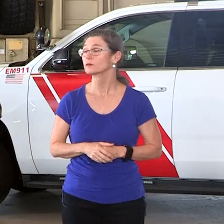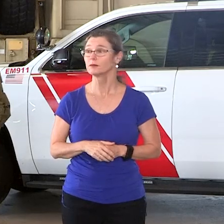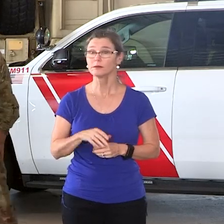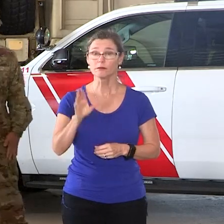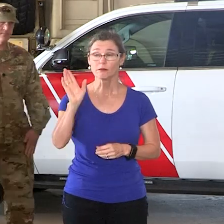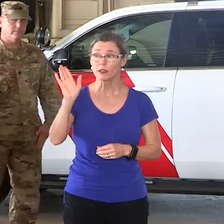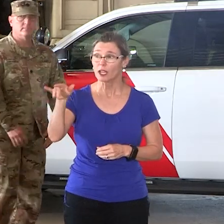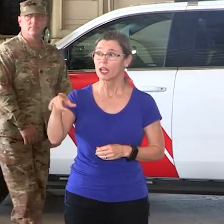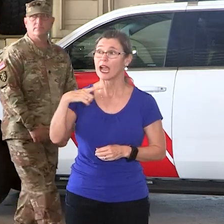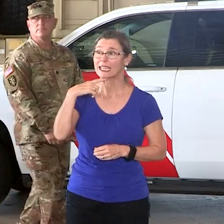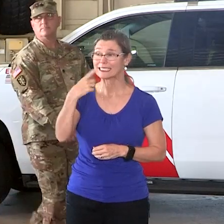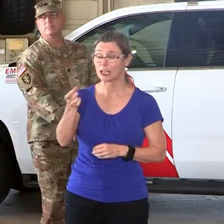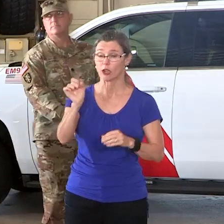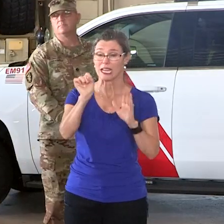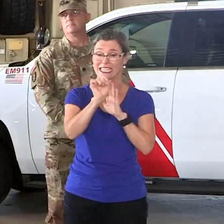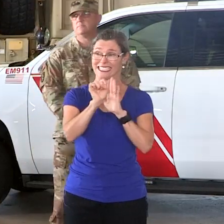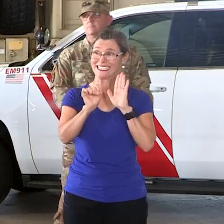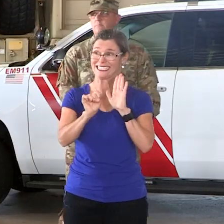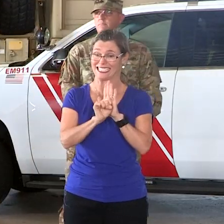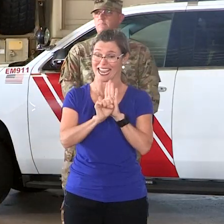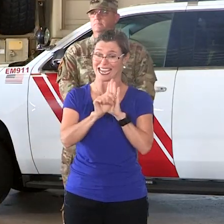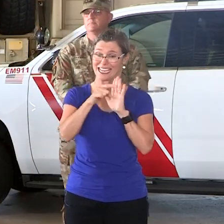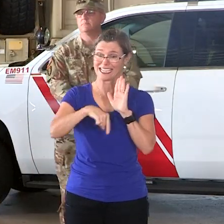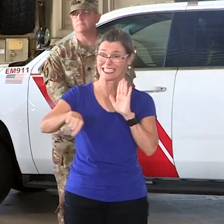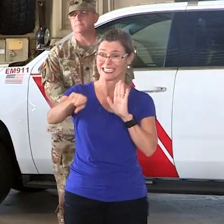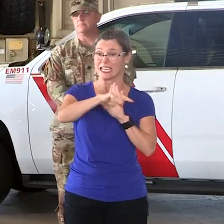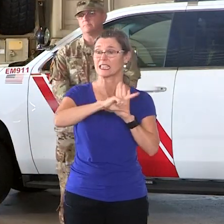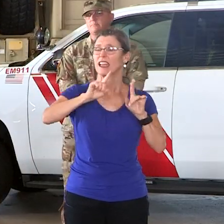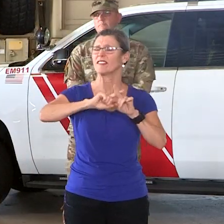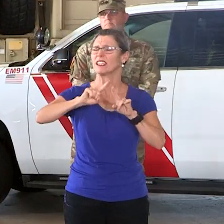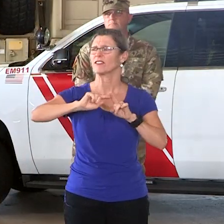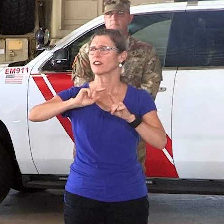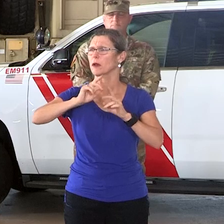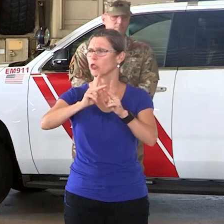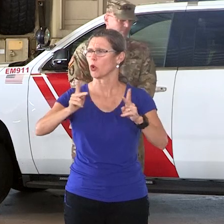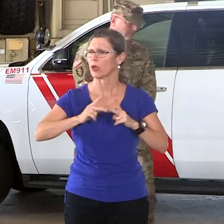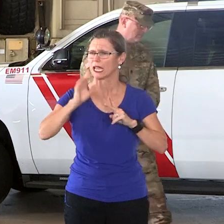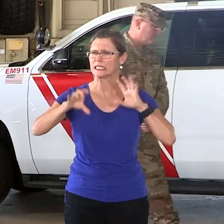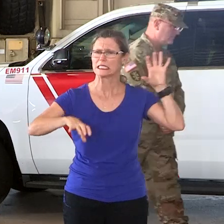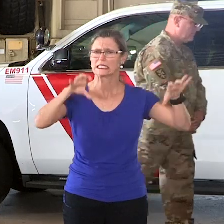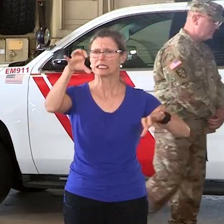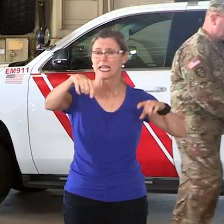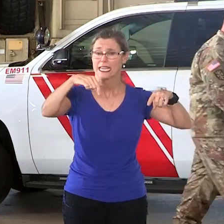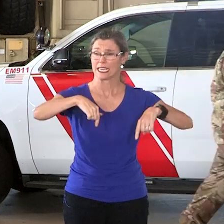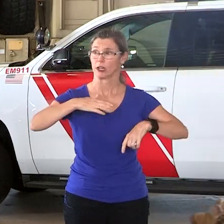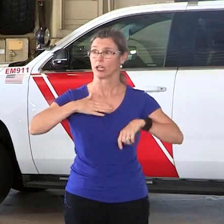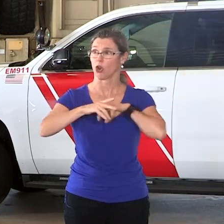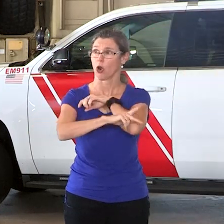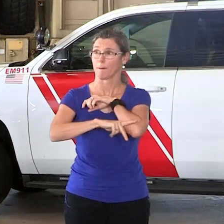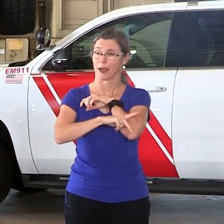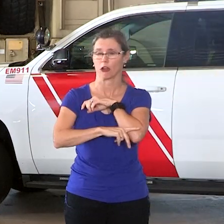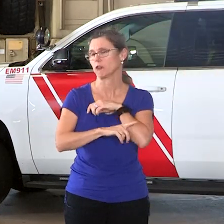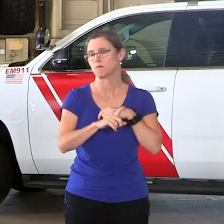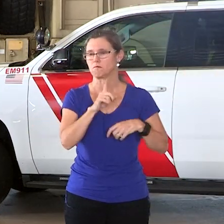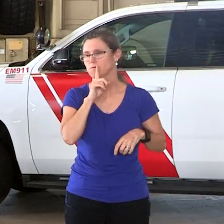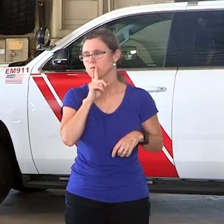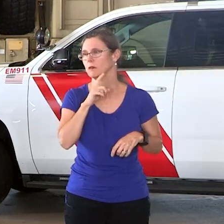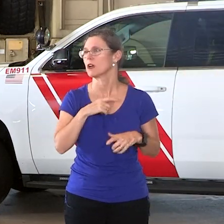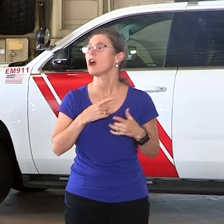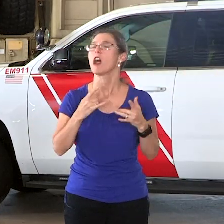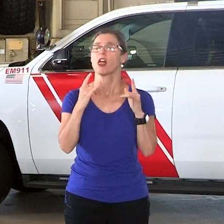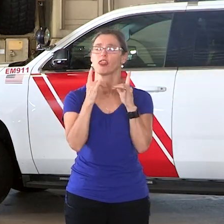Teresa, I can tell you that the state has teams out evaluating different locations. We have heard of none here. The shelter, currently